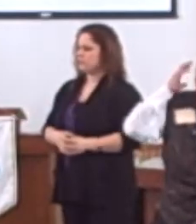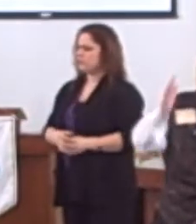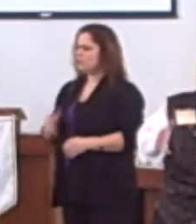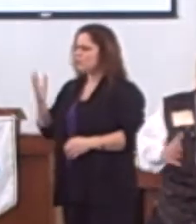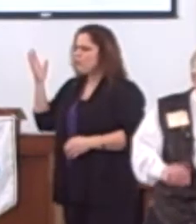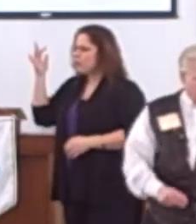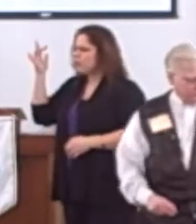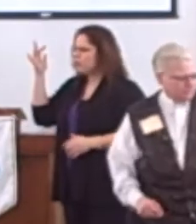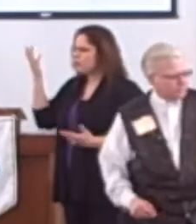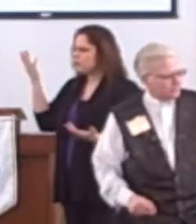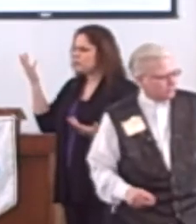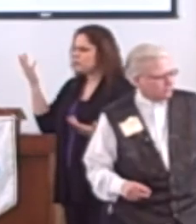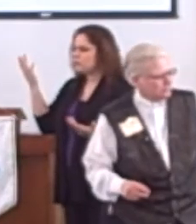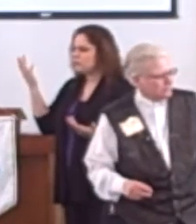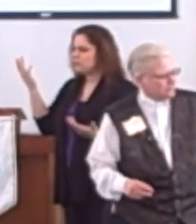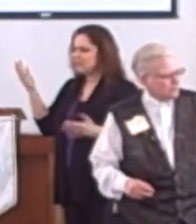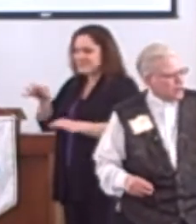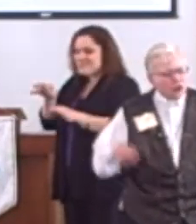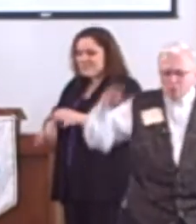It's simple.